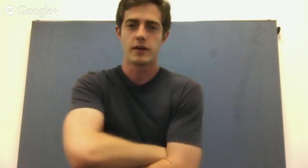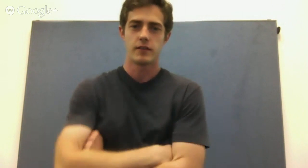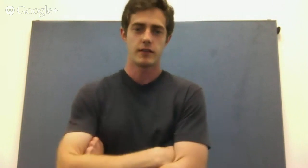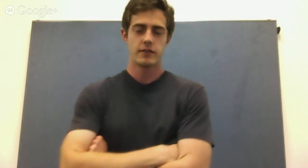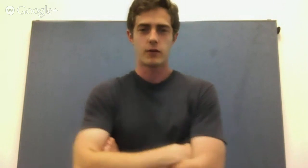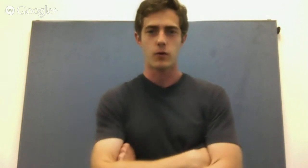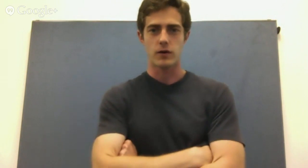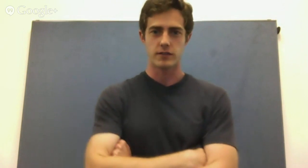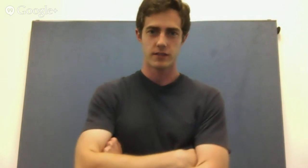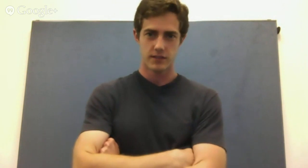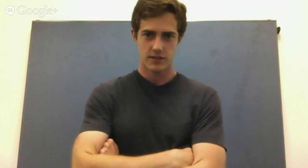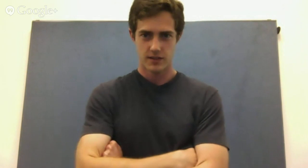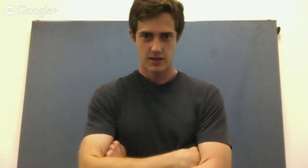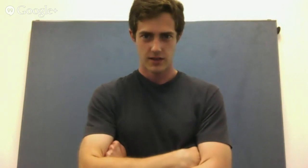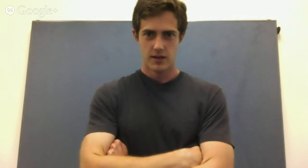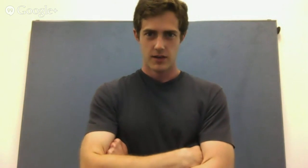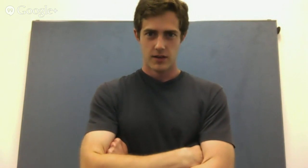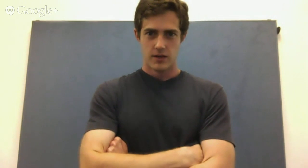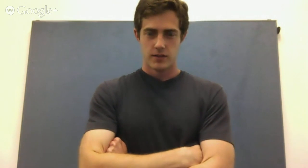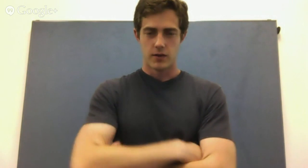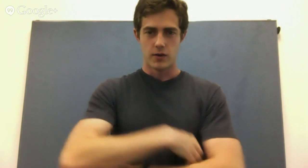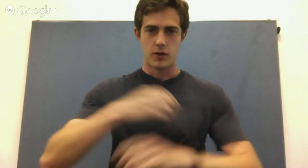Okay, this is the chorus.